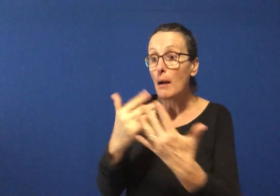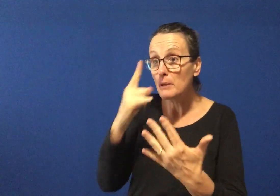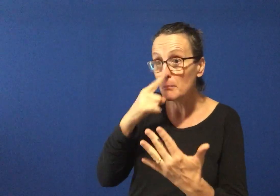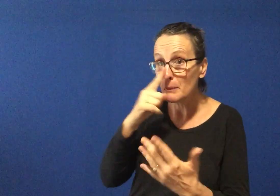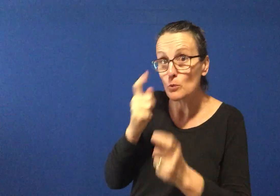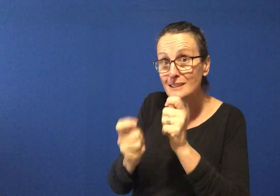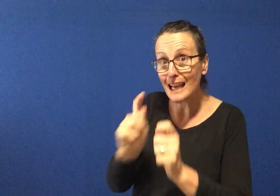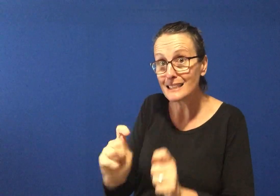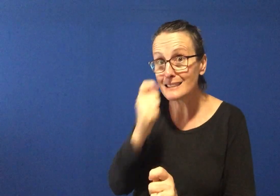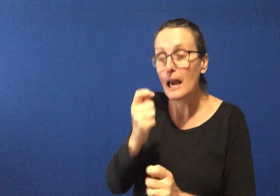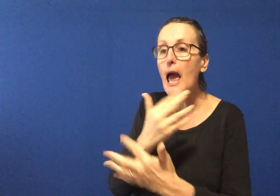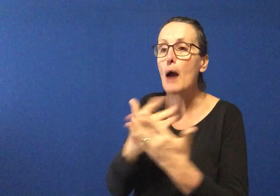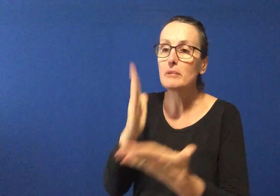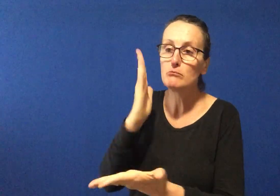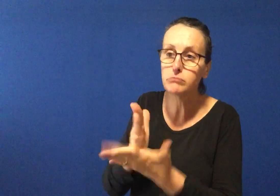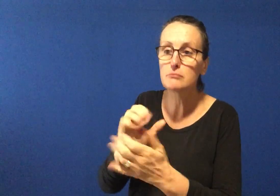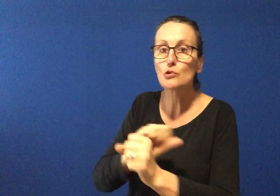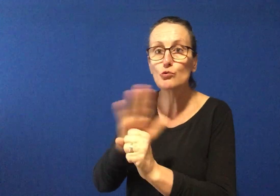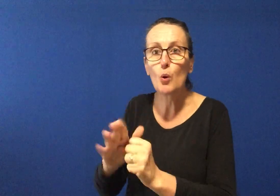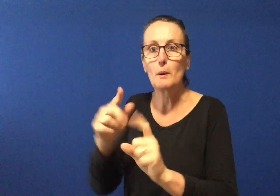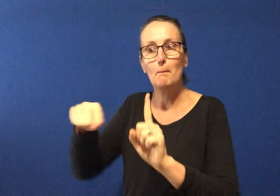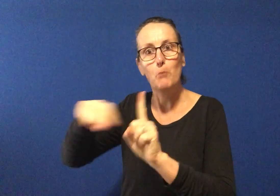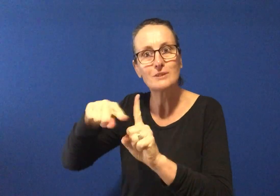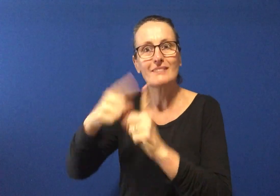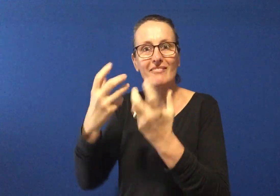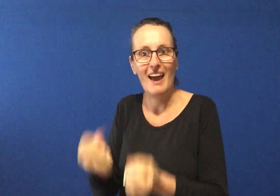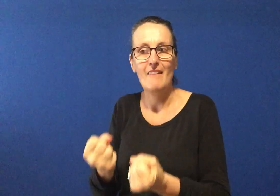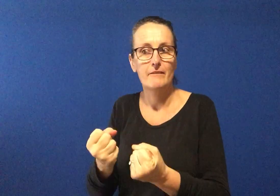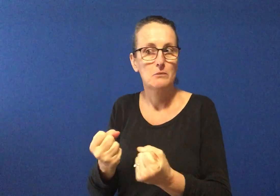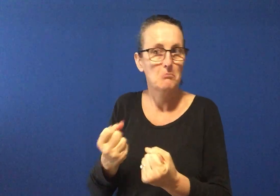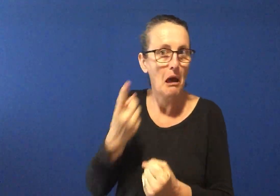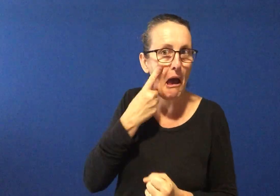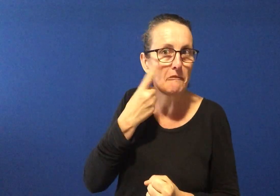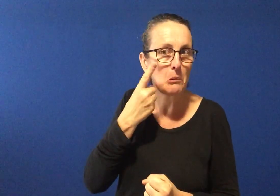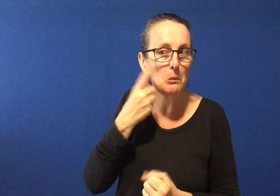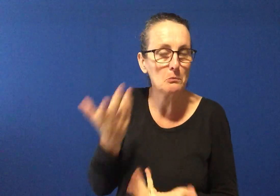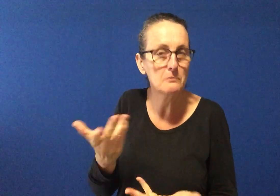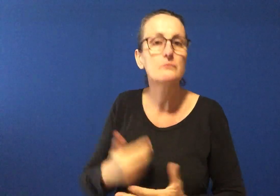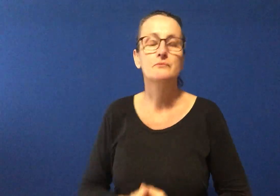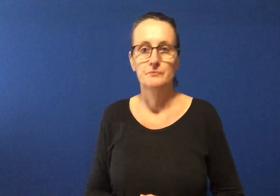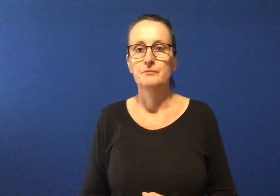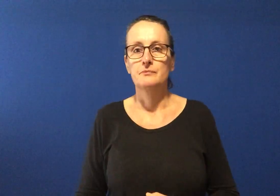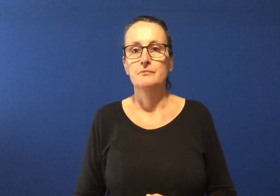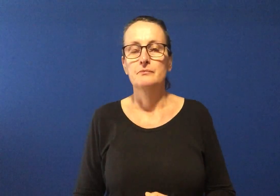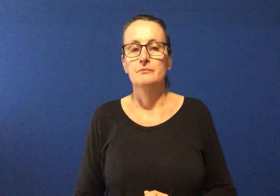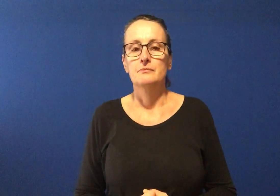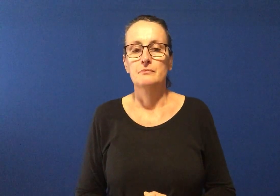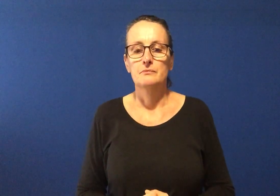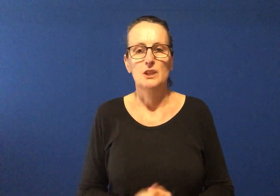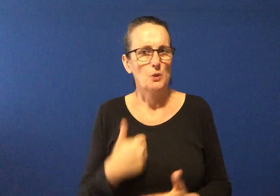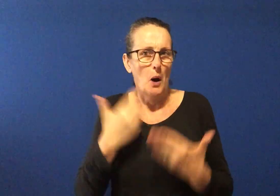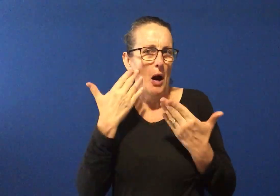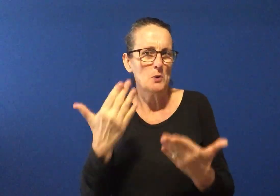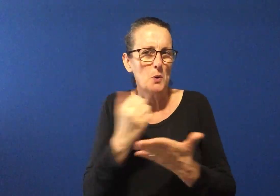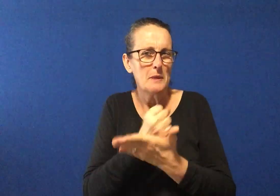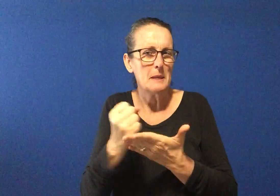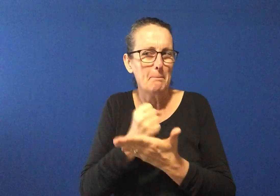positivity rate, and is that going up in New South Wales regardless of the number of people being tested? And I'm not sure that it actually